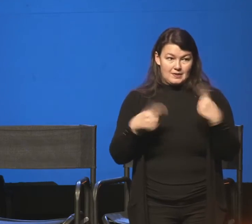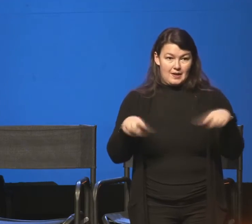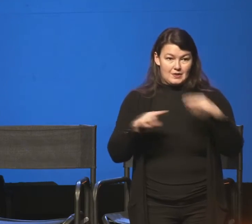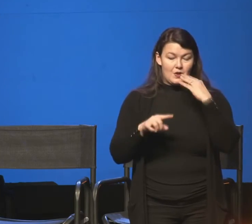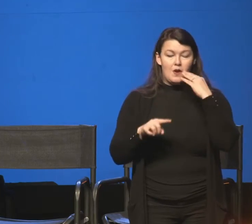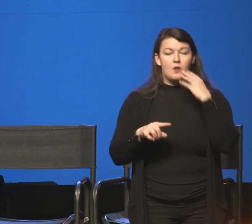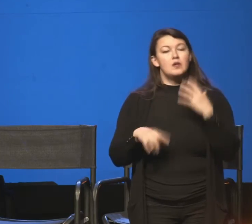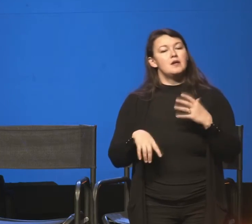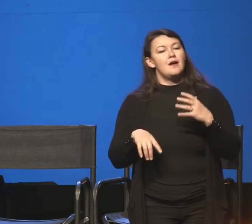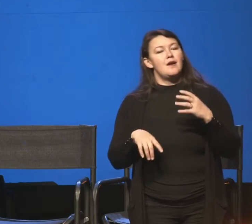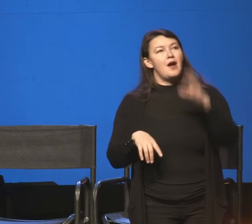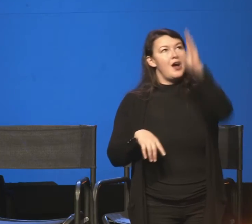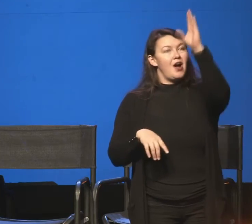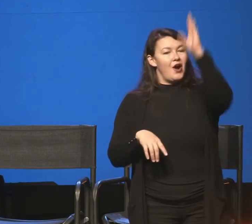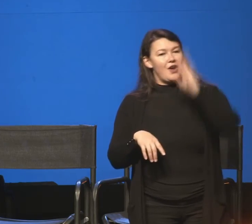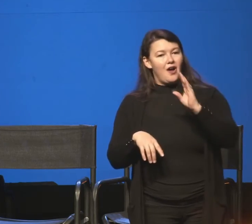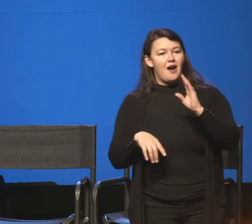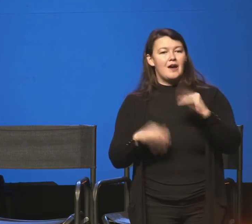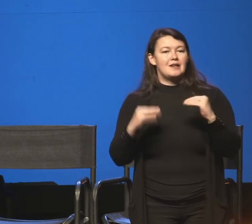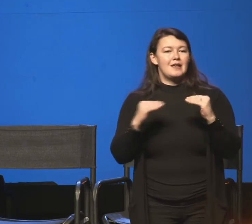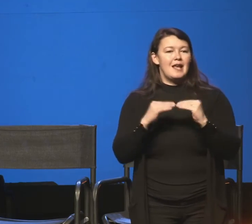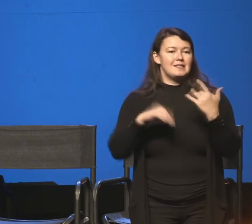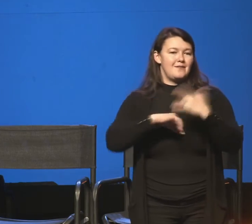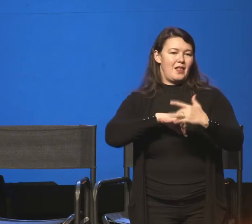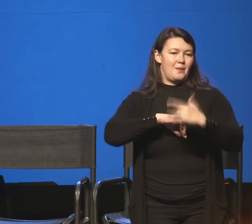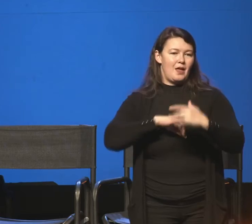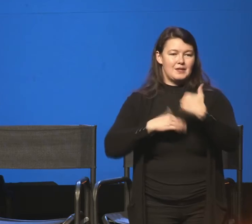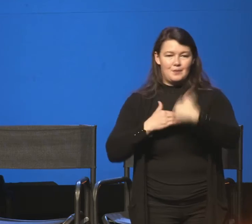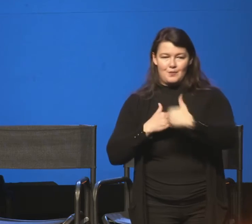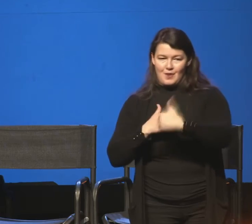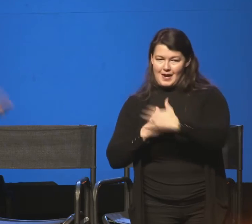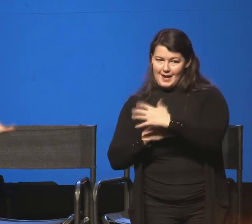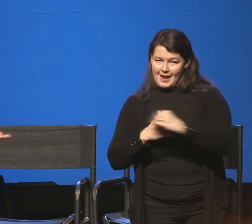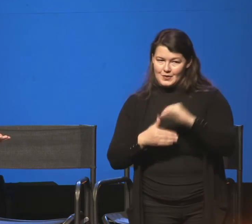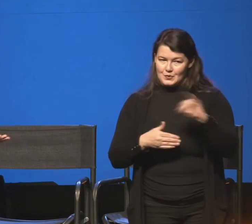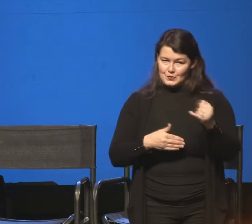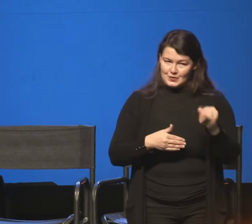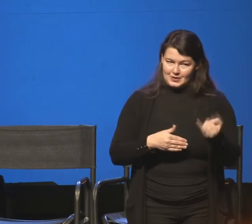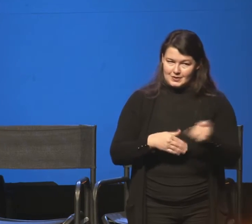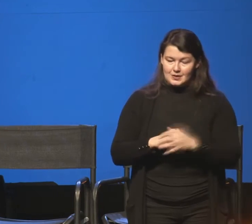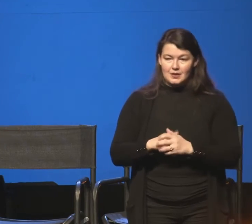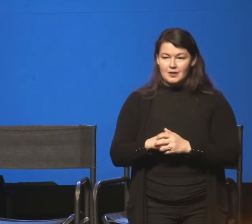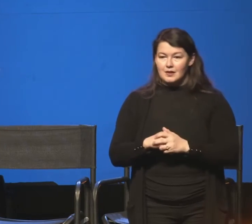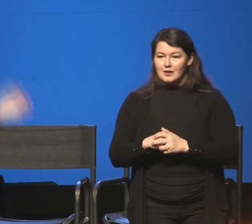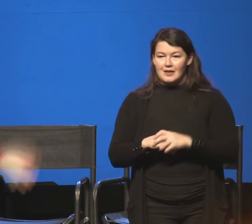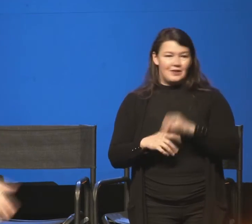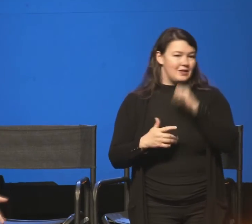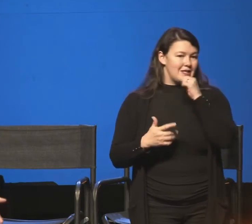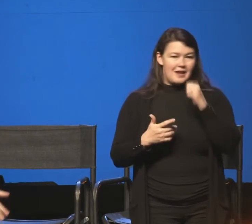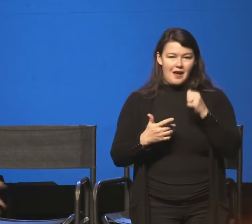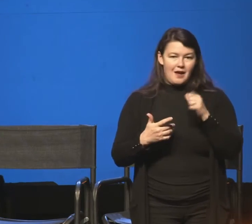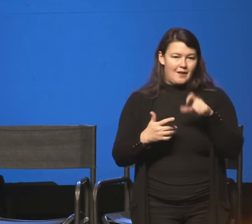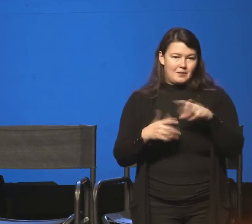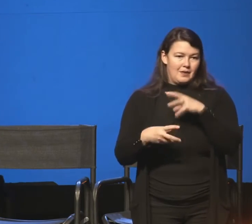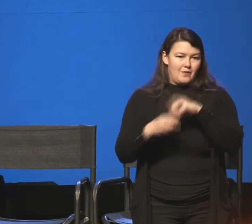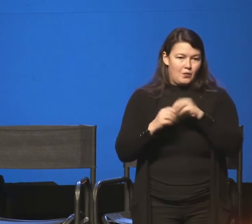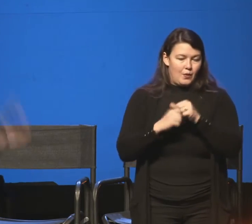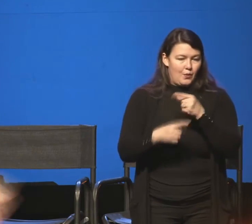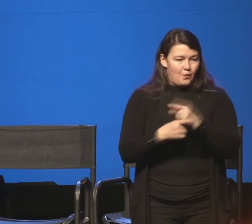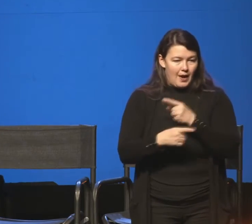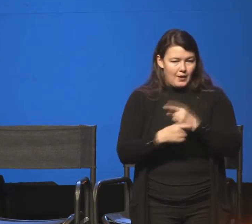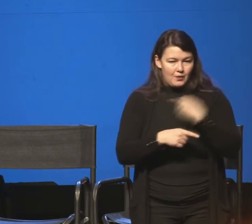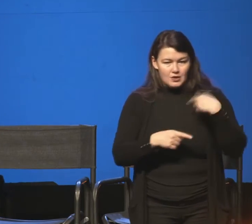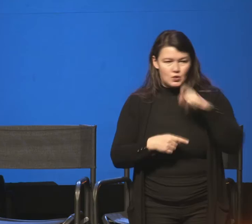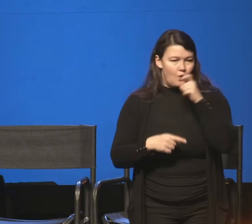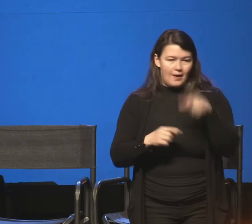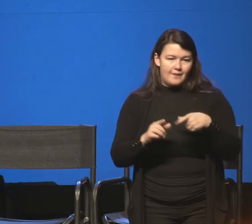as bread and juice. There's not a 10-week course. You don't have to be a part of the right religion. You don't have to say the